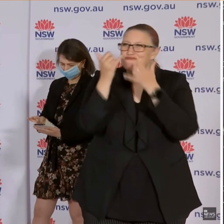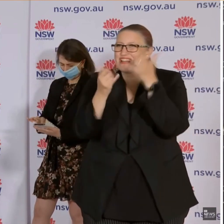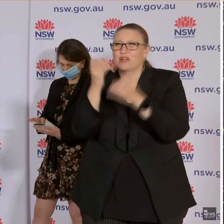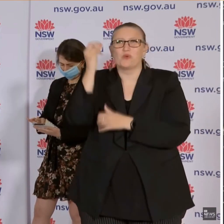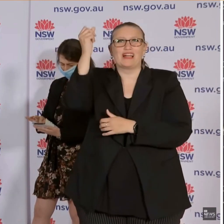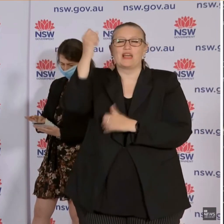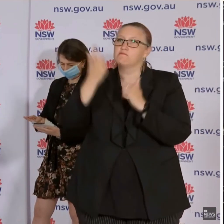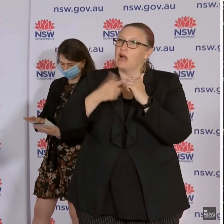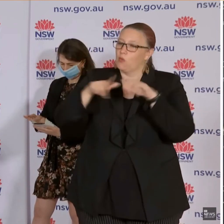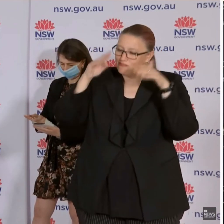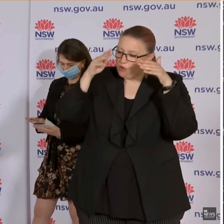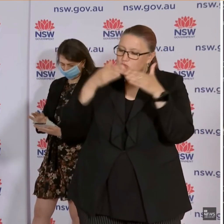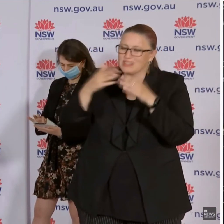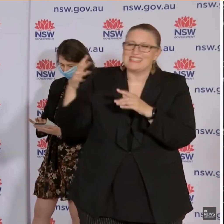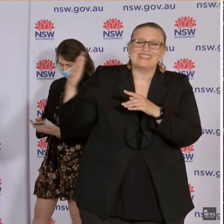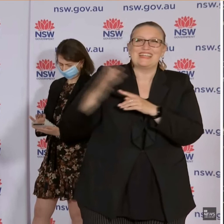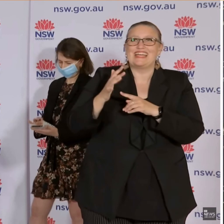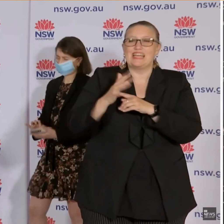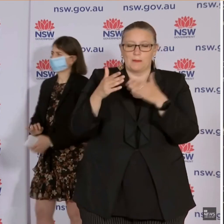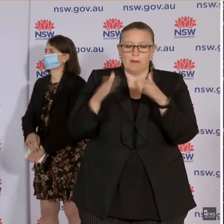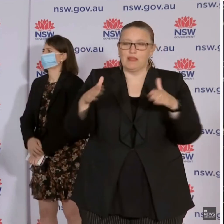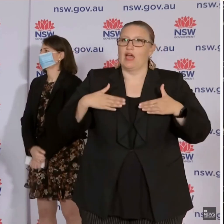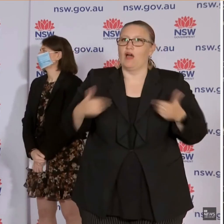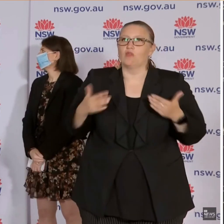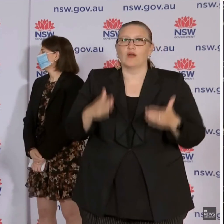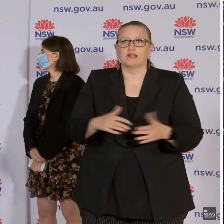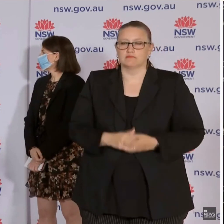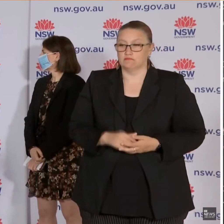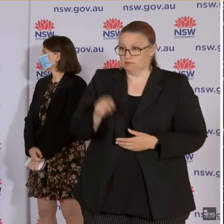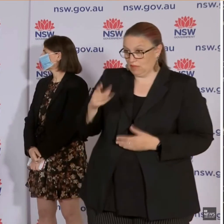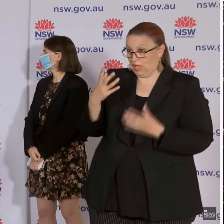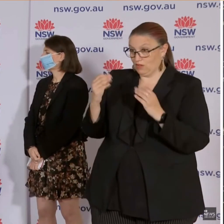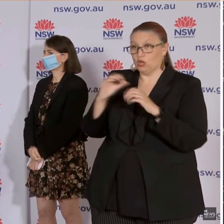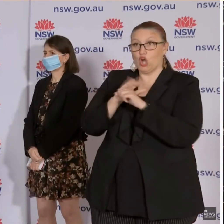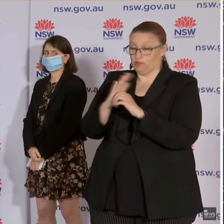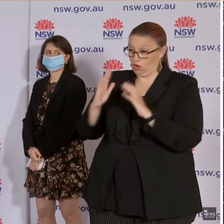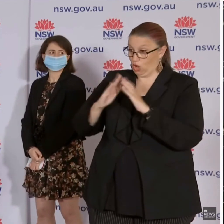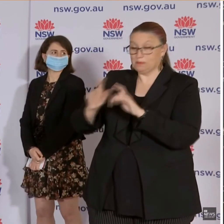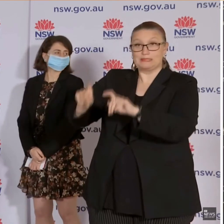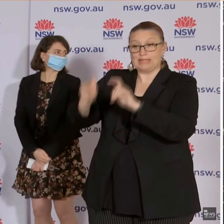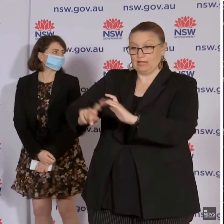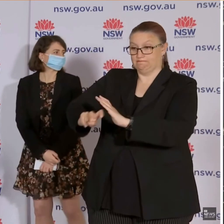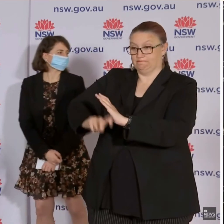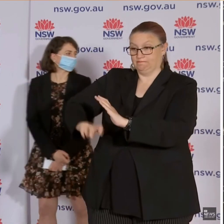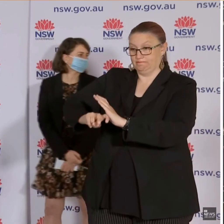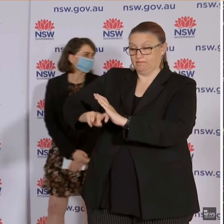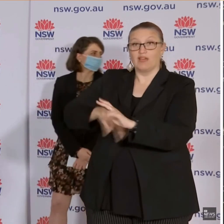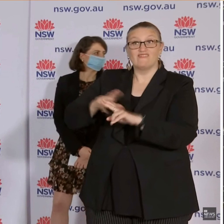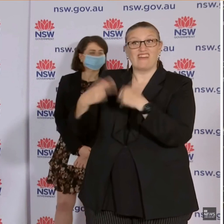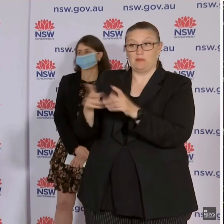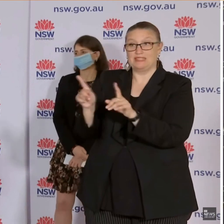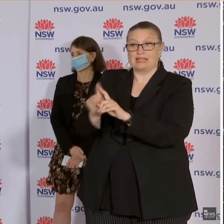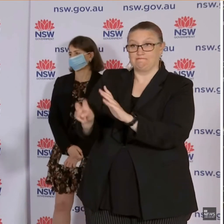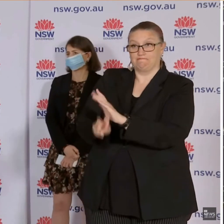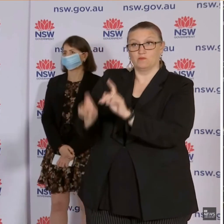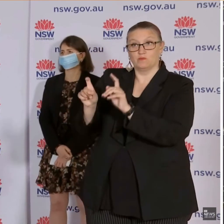very key public health interventions of making sure the case is isolated and their family, and then trying to do